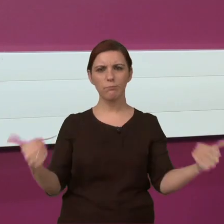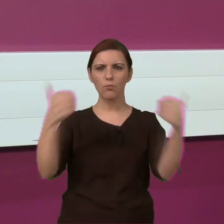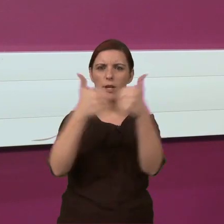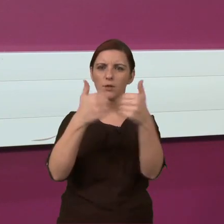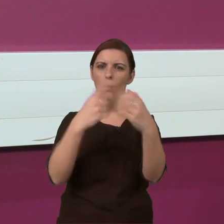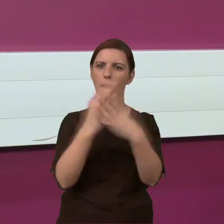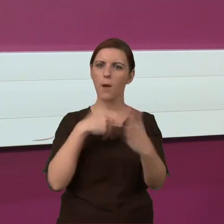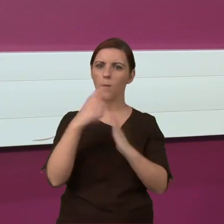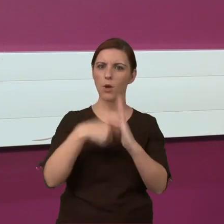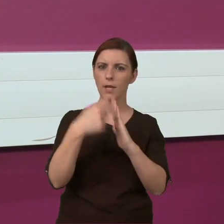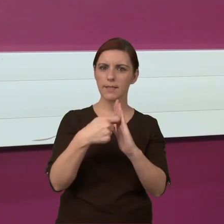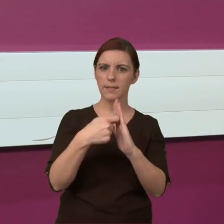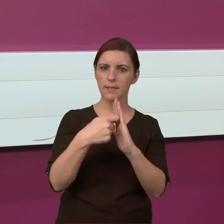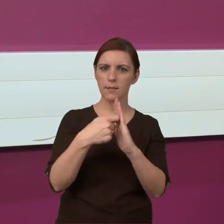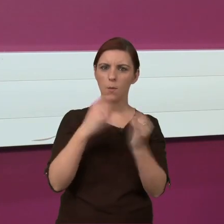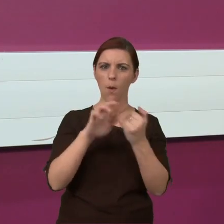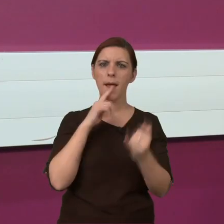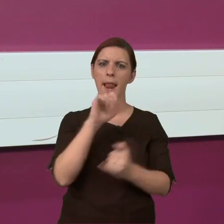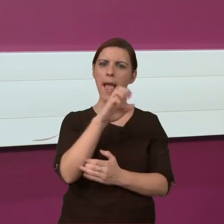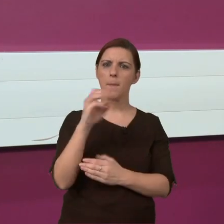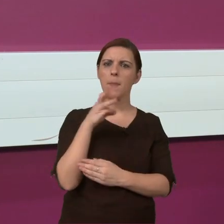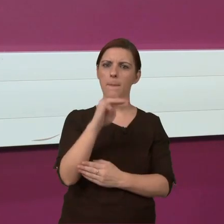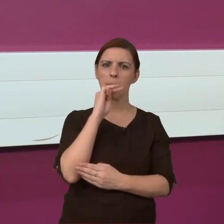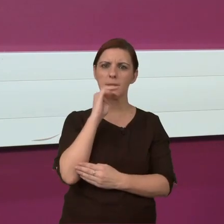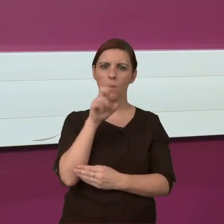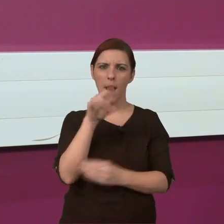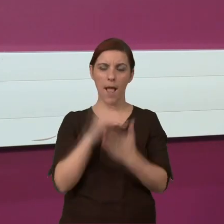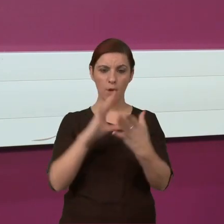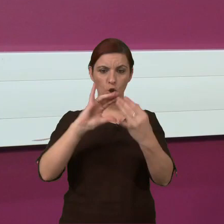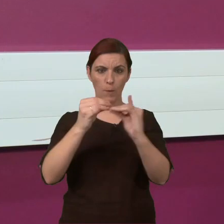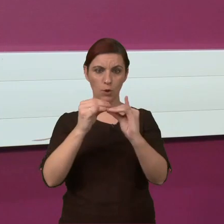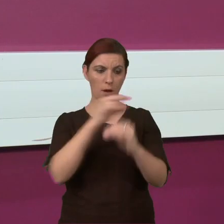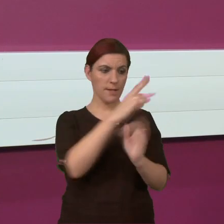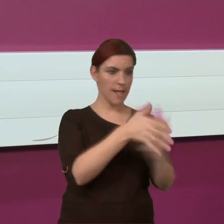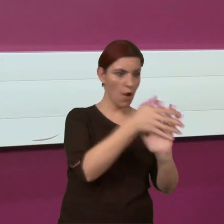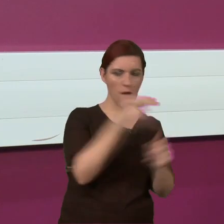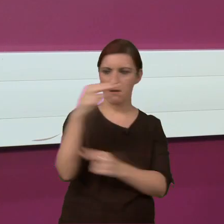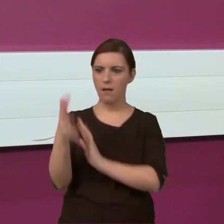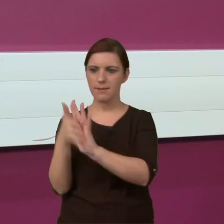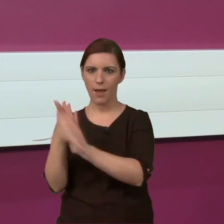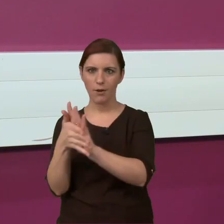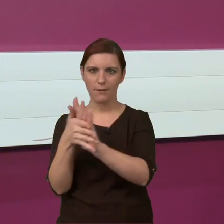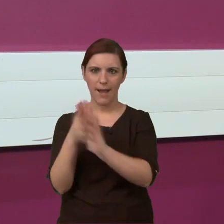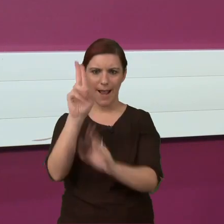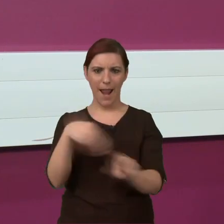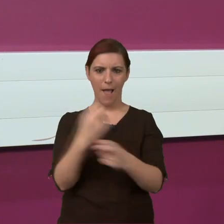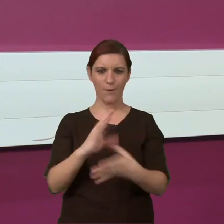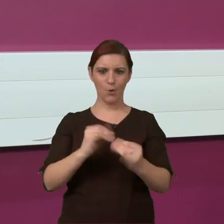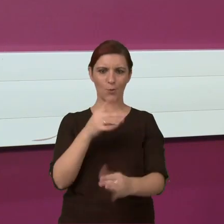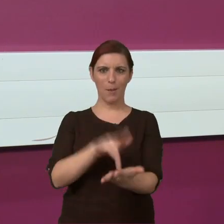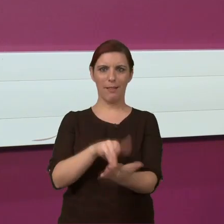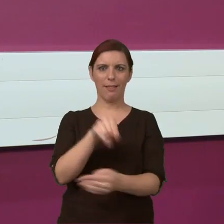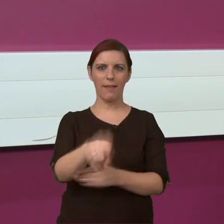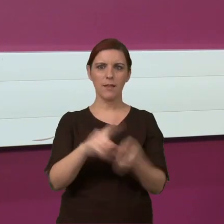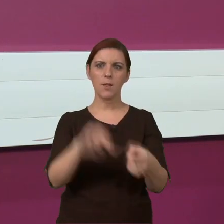project, a prototype application that acts as an interpreter between sign language users and non-users. It is our hope that